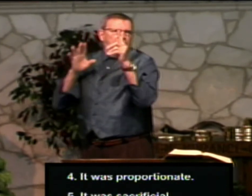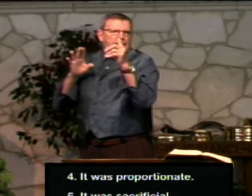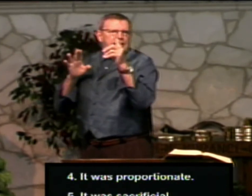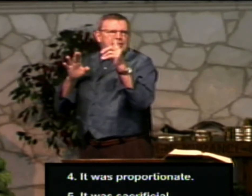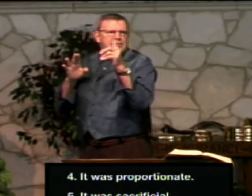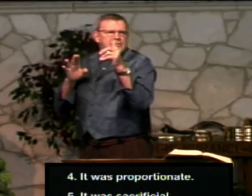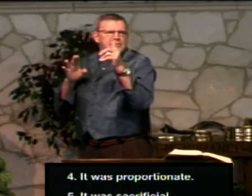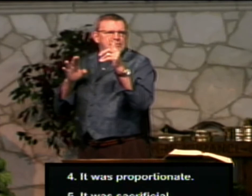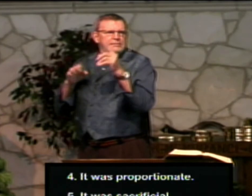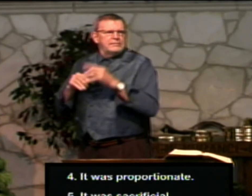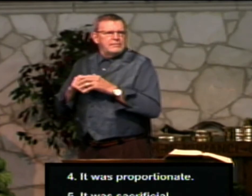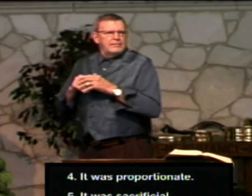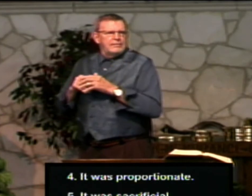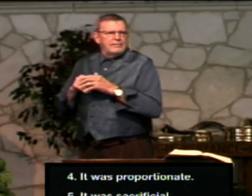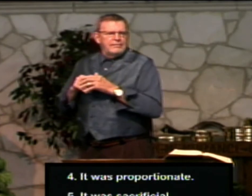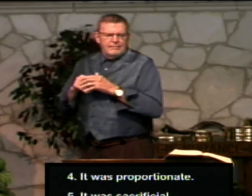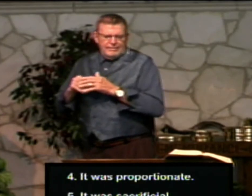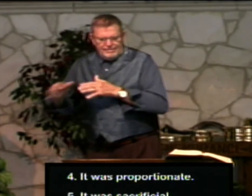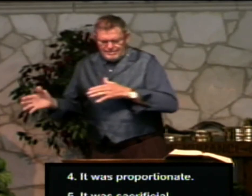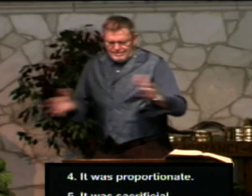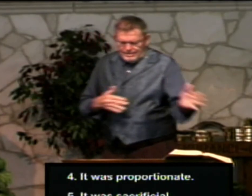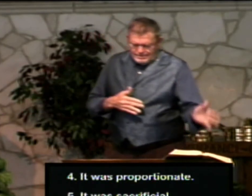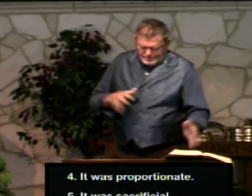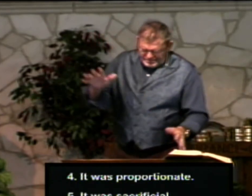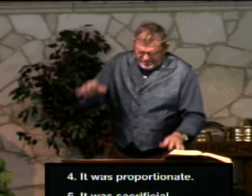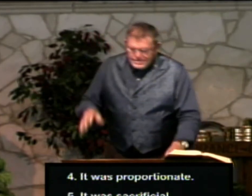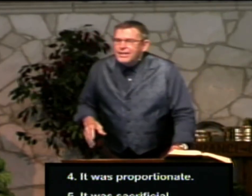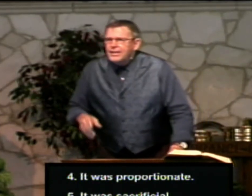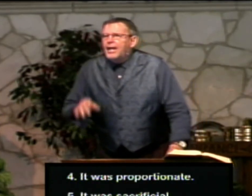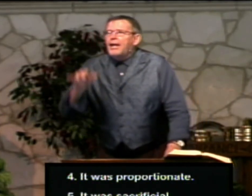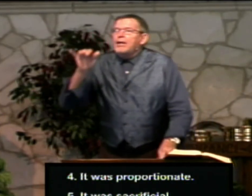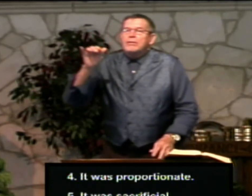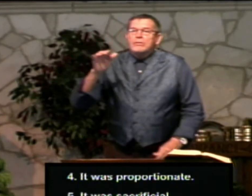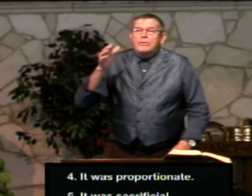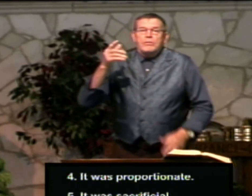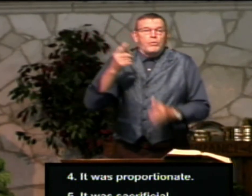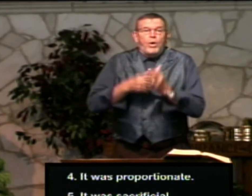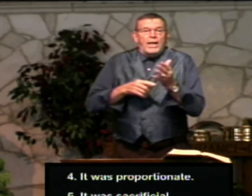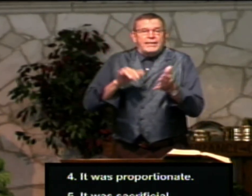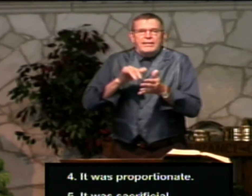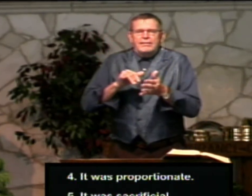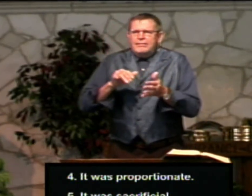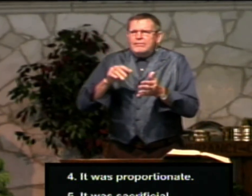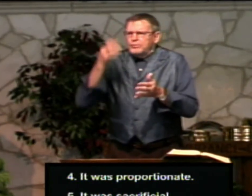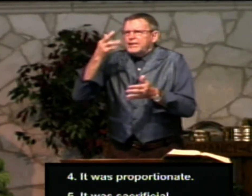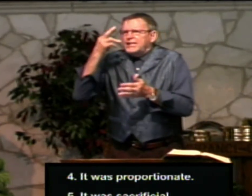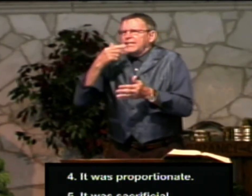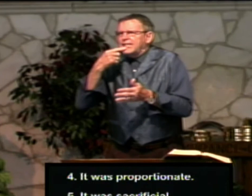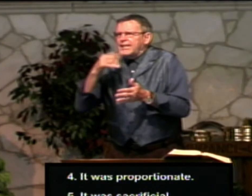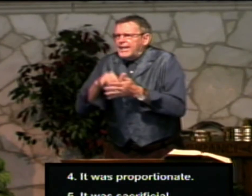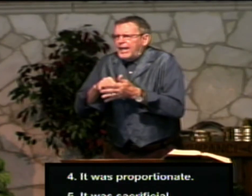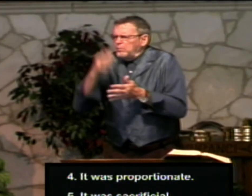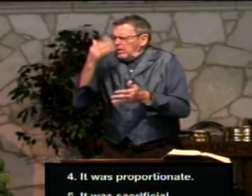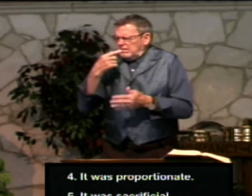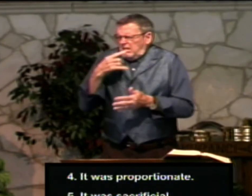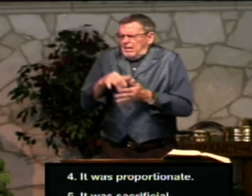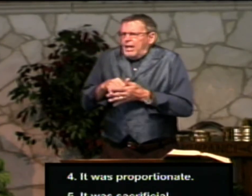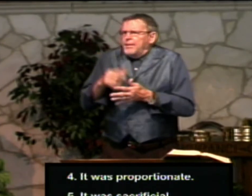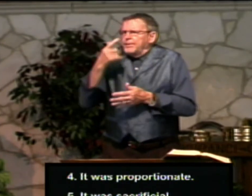to God what the reason I said